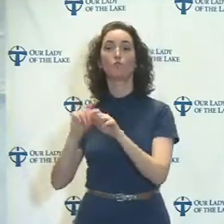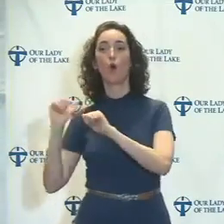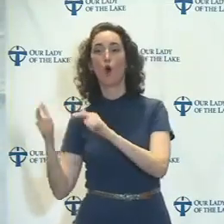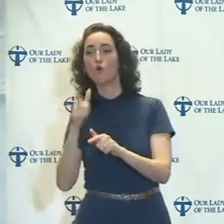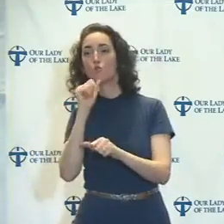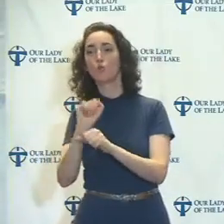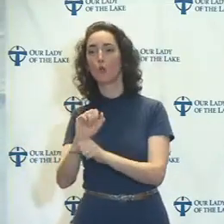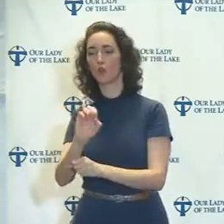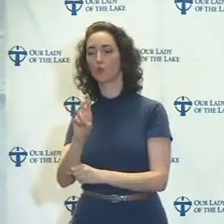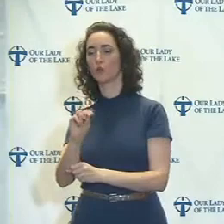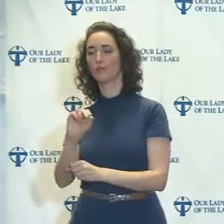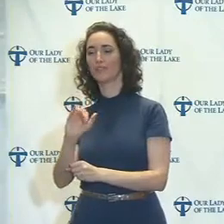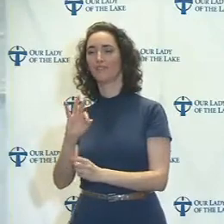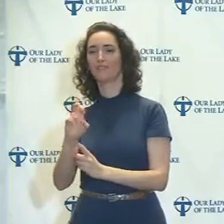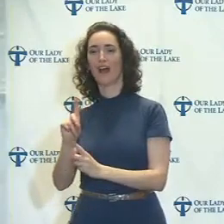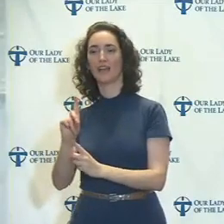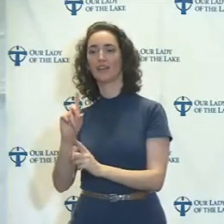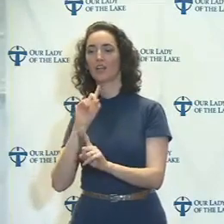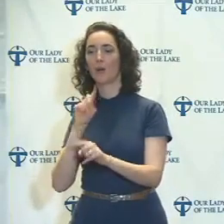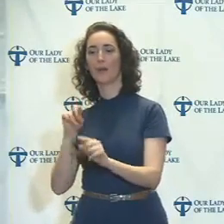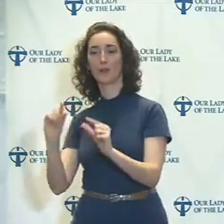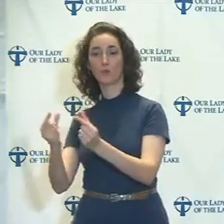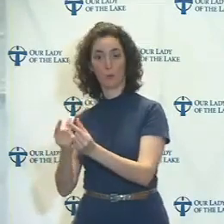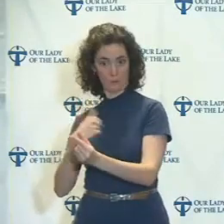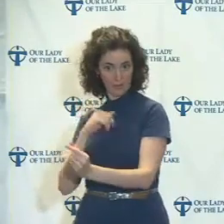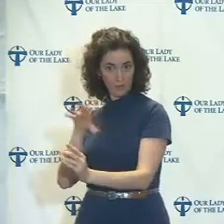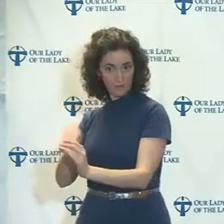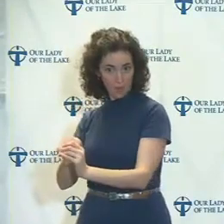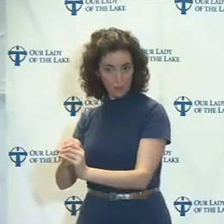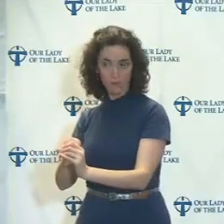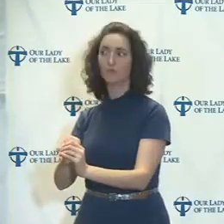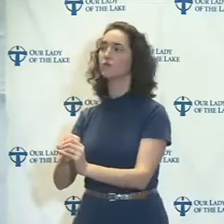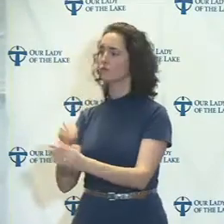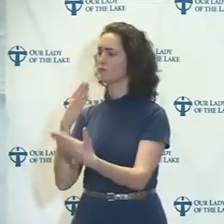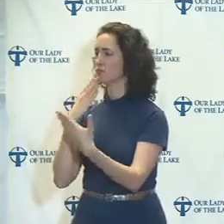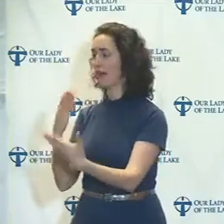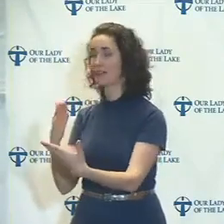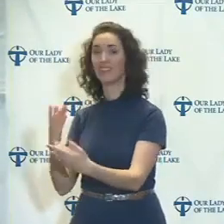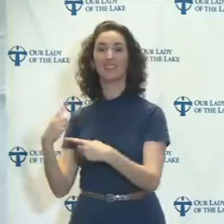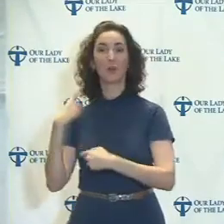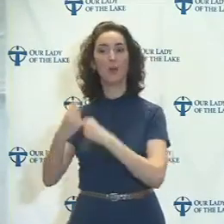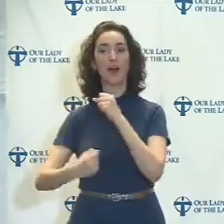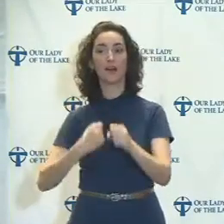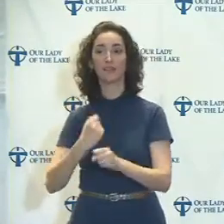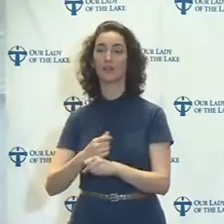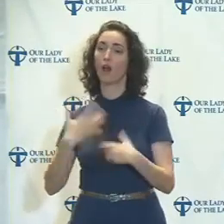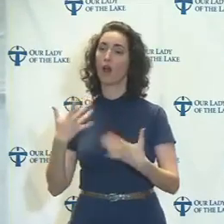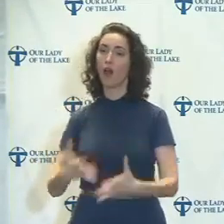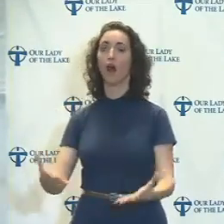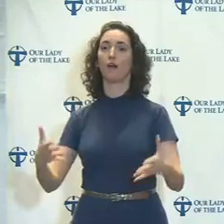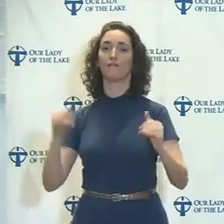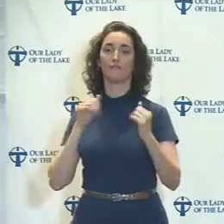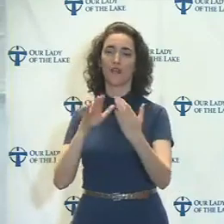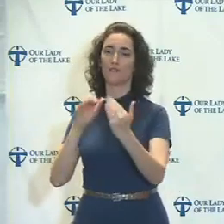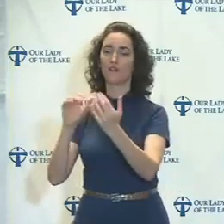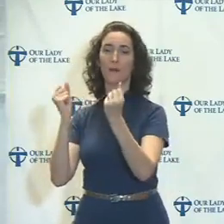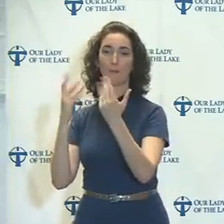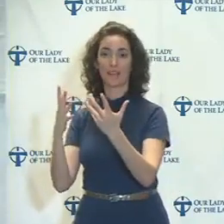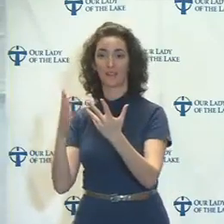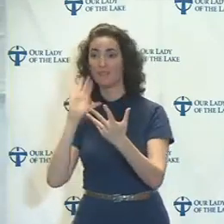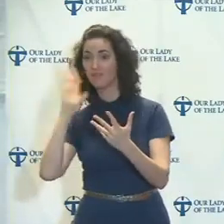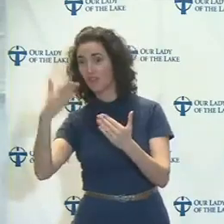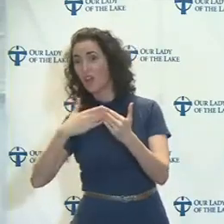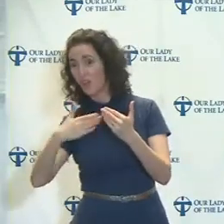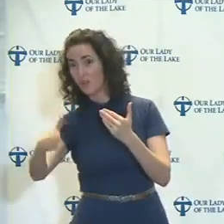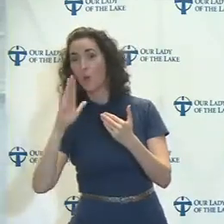Group, of which I serve. We've had a lot to deal with in the last year, and we have more to come, but the light